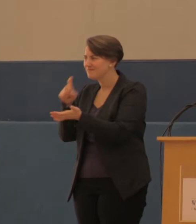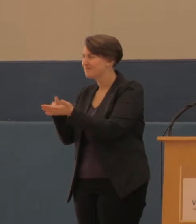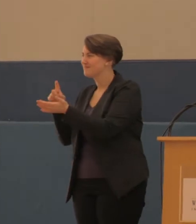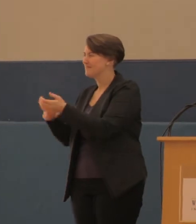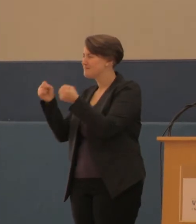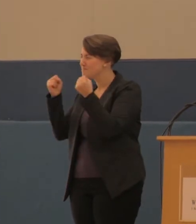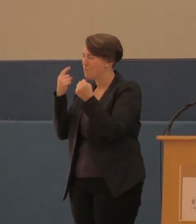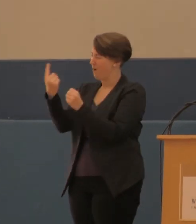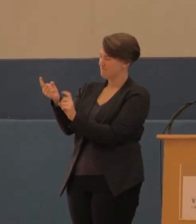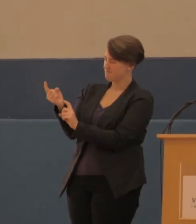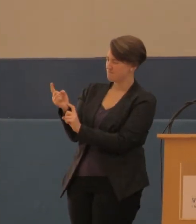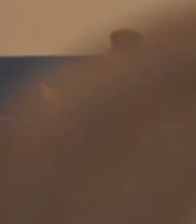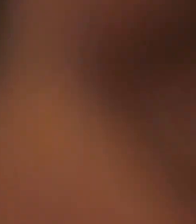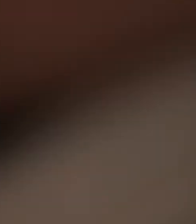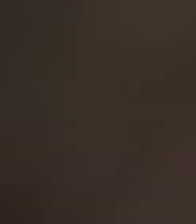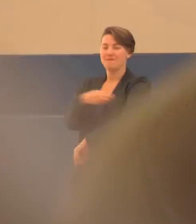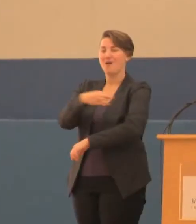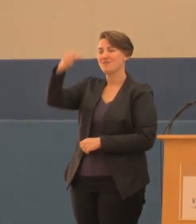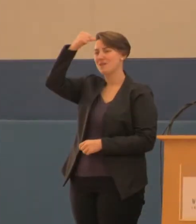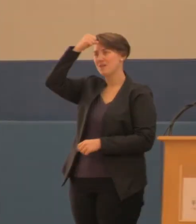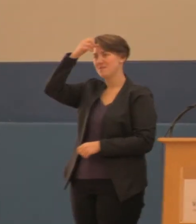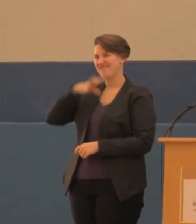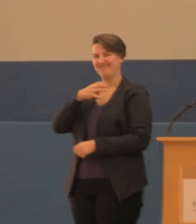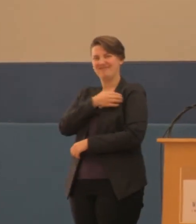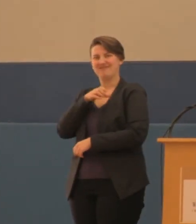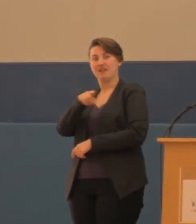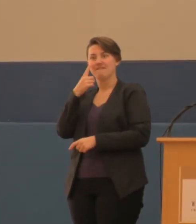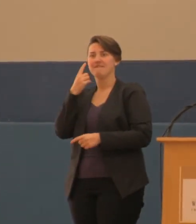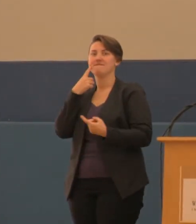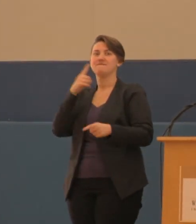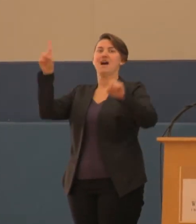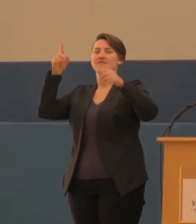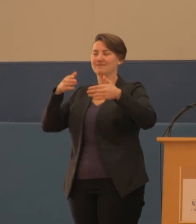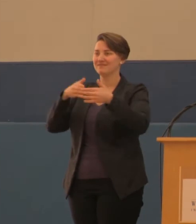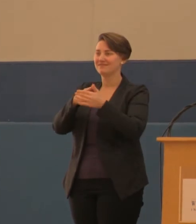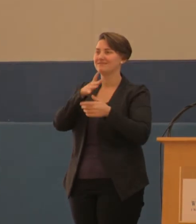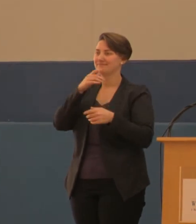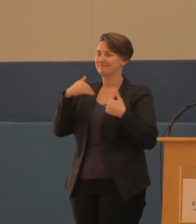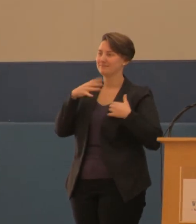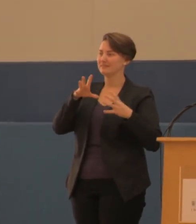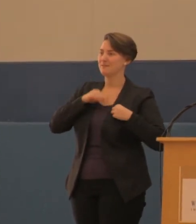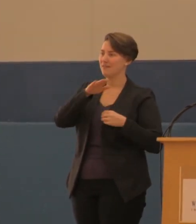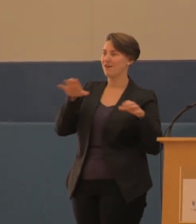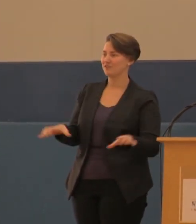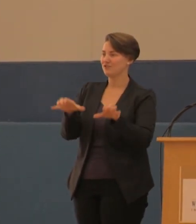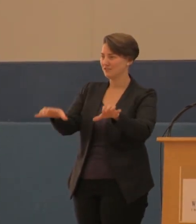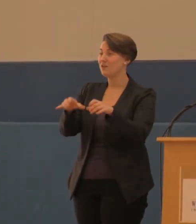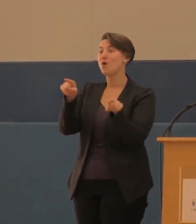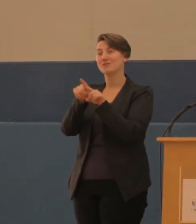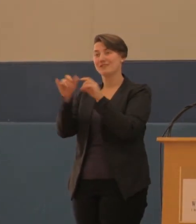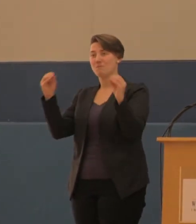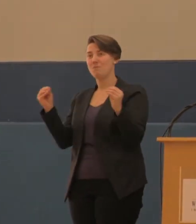pivotal moment of powerful men being held accountable for their actions, in addition to a heightened public